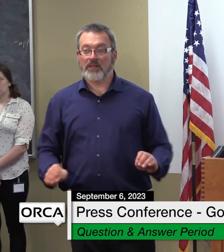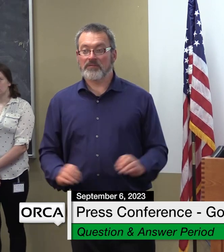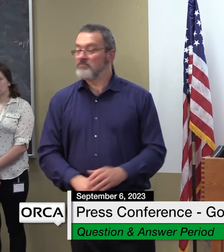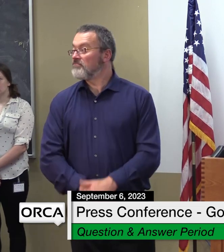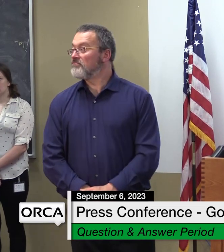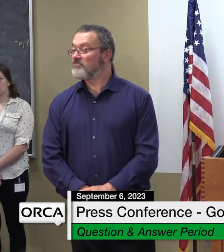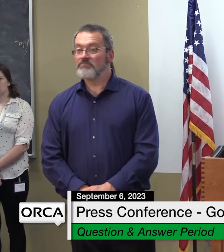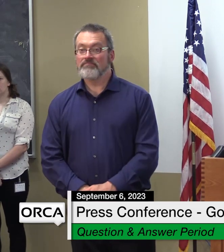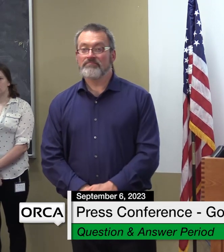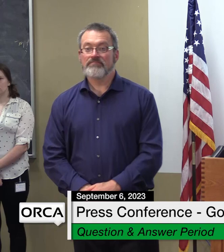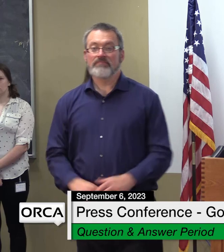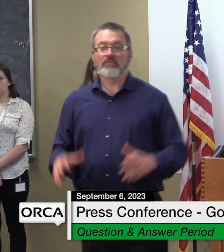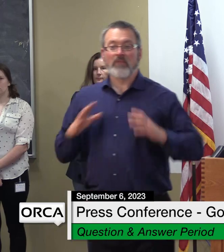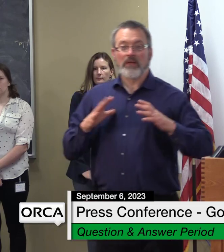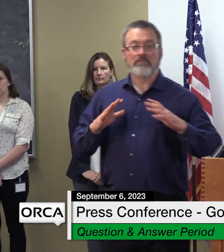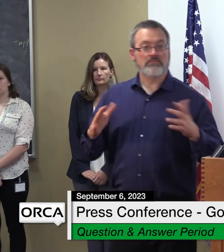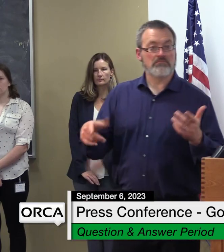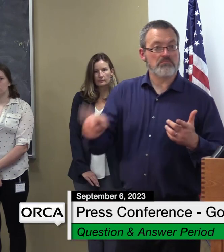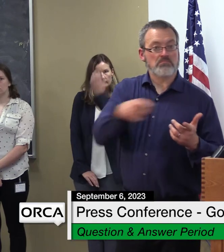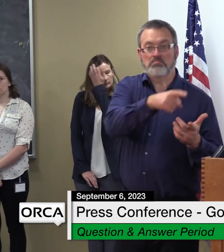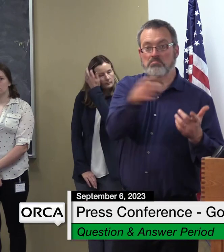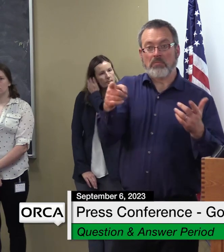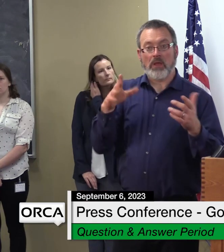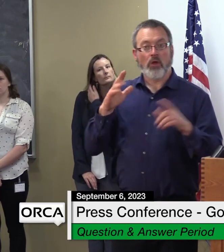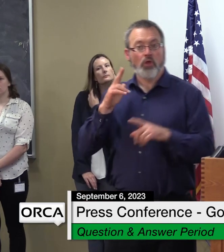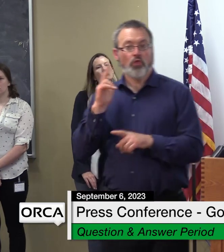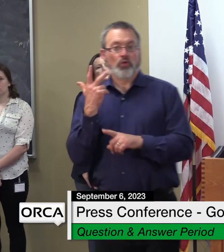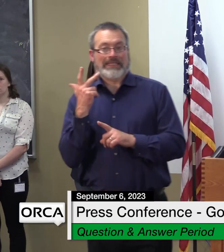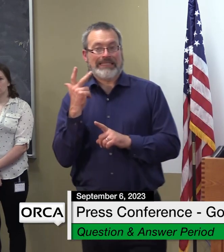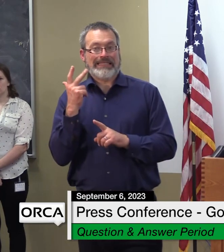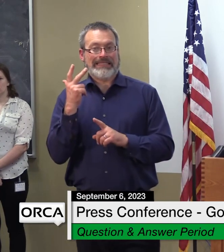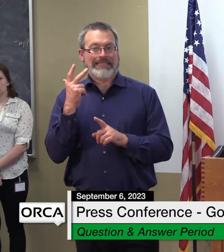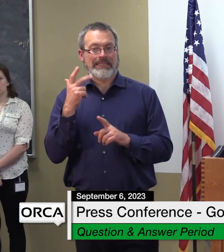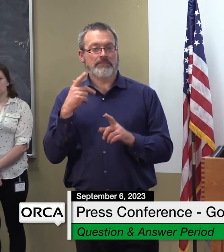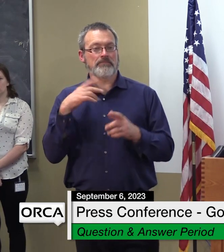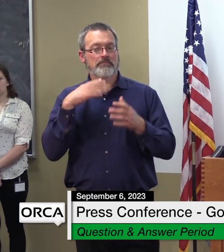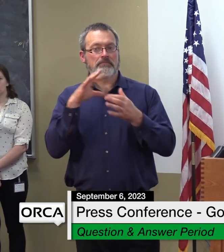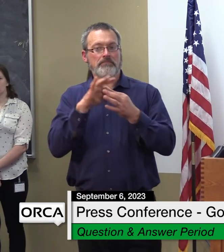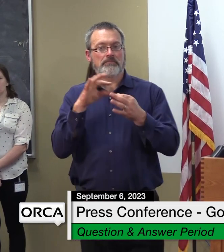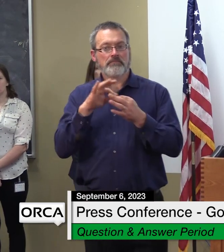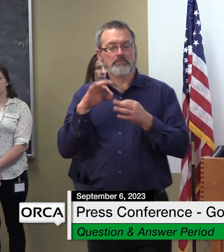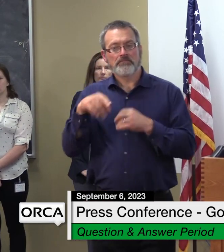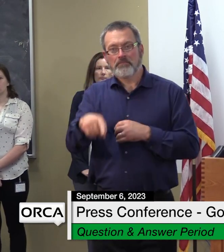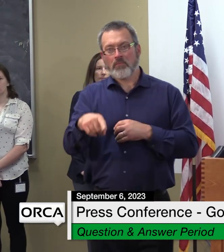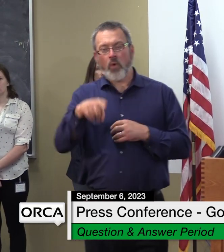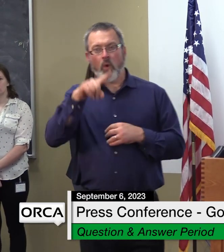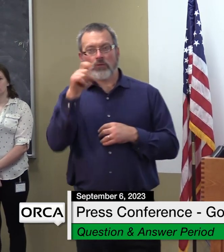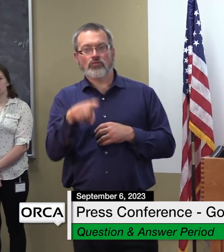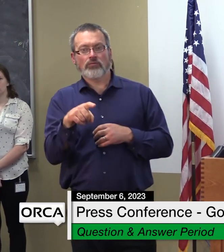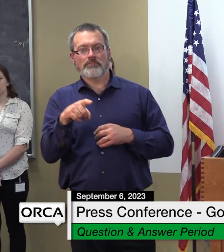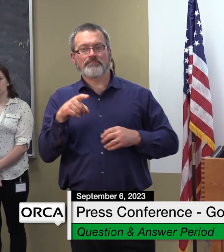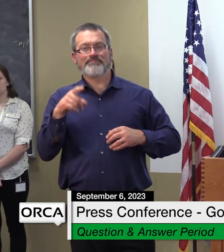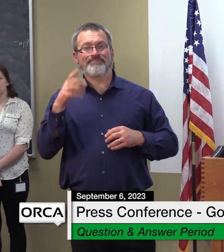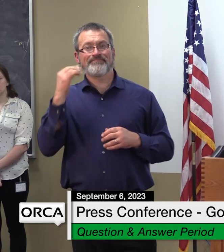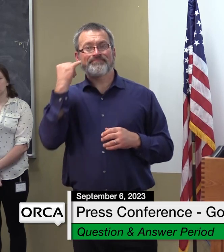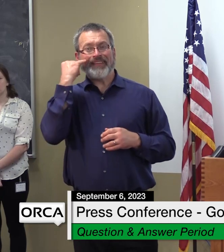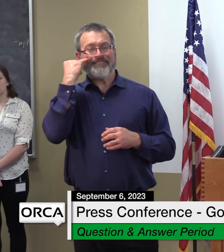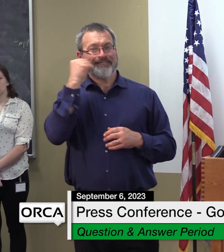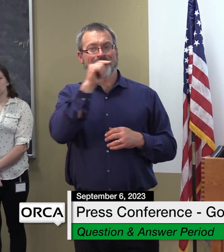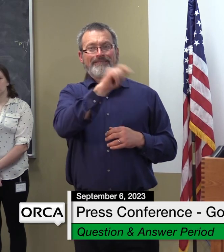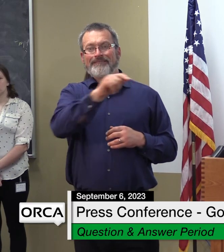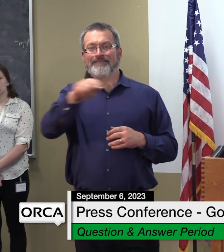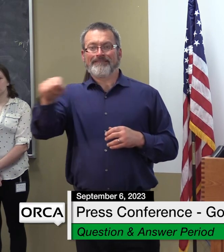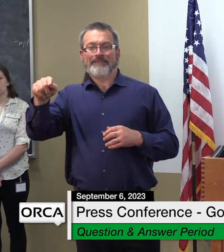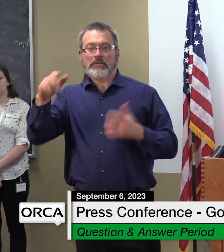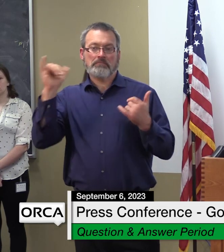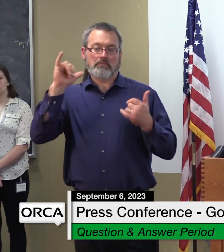All right, back to the room. I had a follow-up from actually one of Tim's questions. If several hundred people in central Vermont, Barrie, Montpelier, if they ask